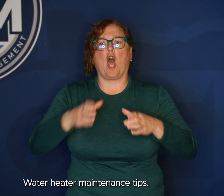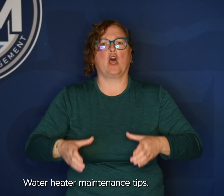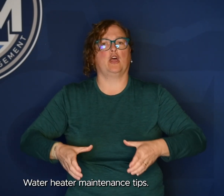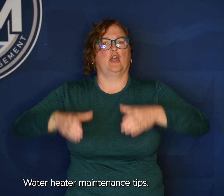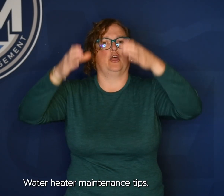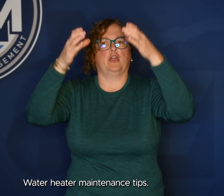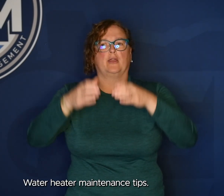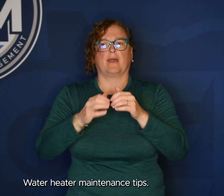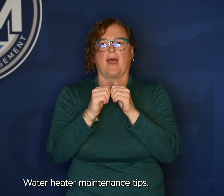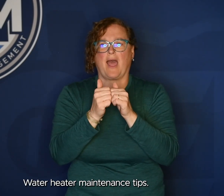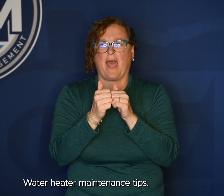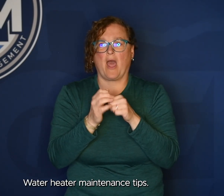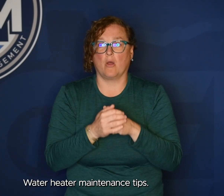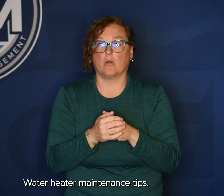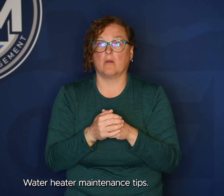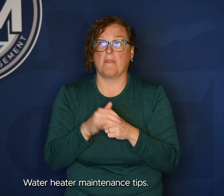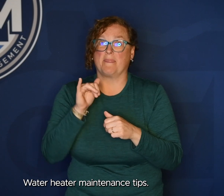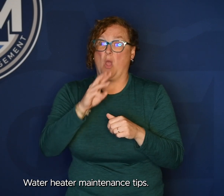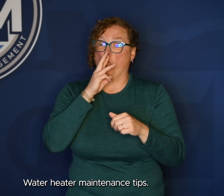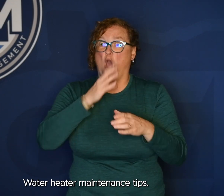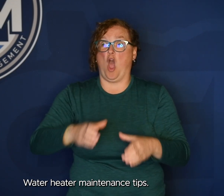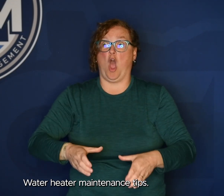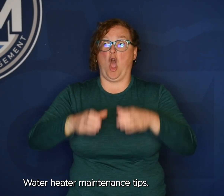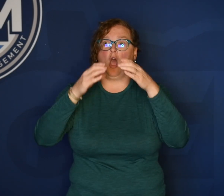Water heater maintenance tips.